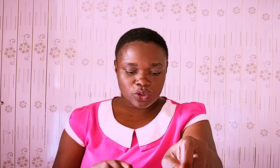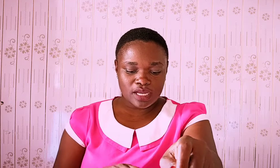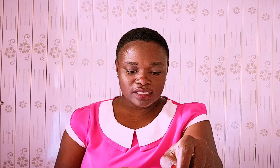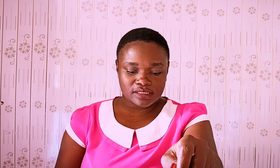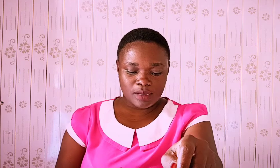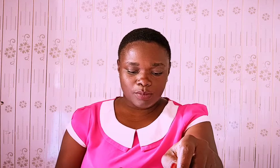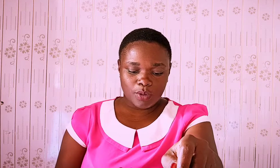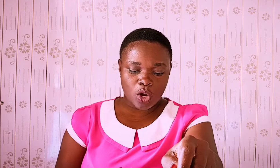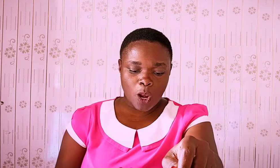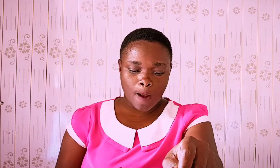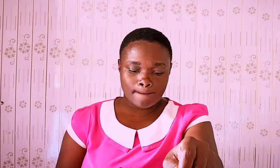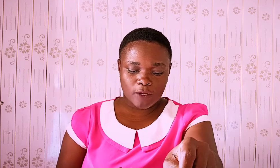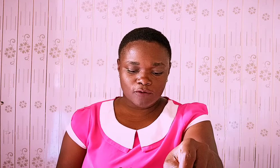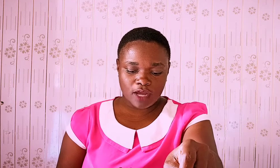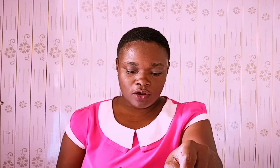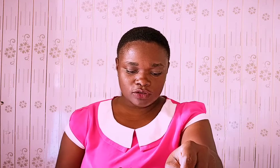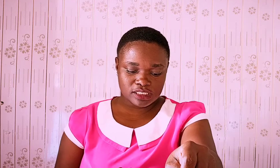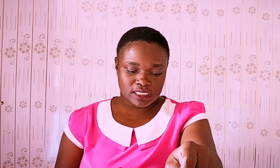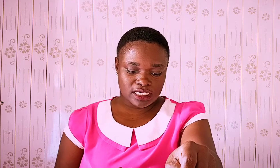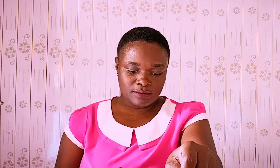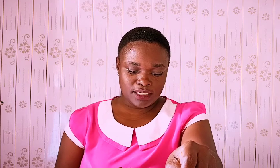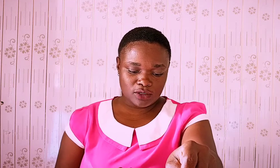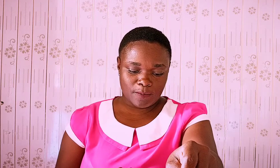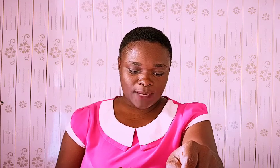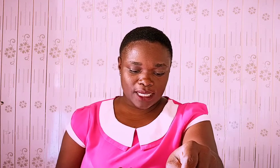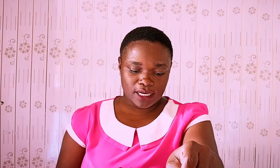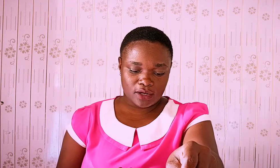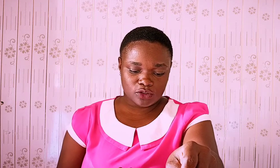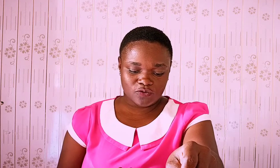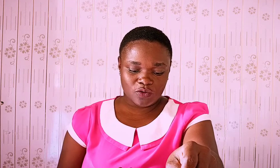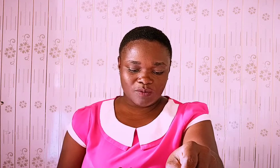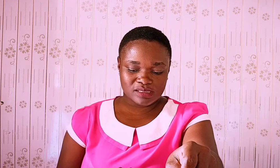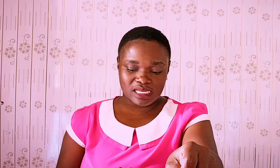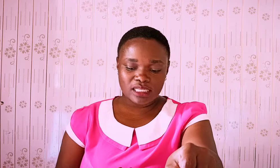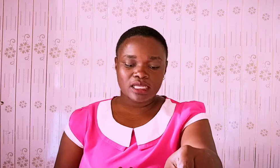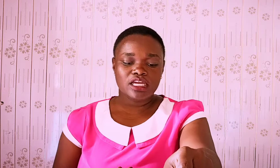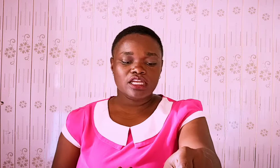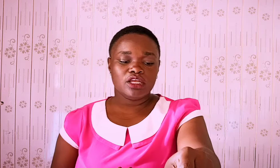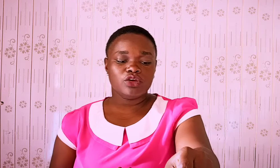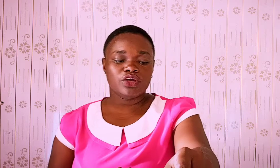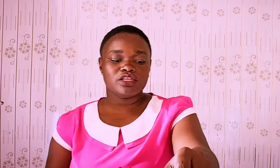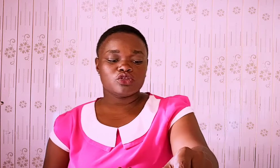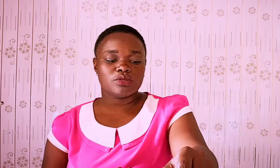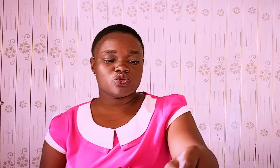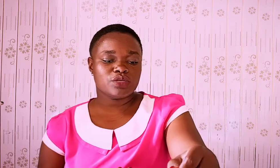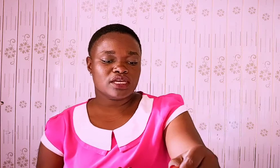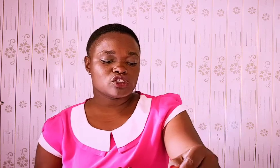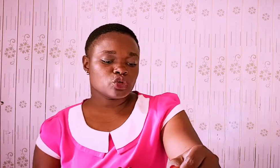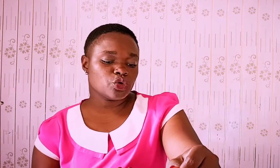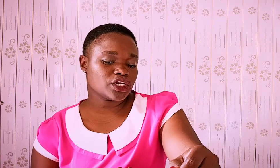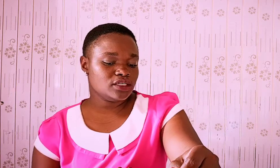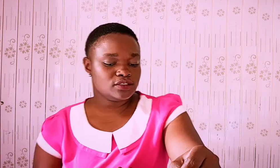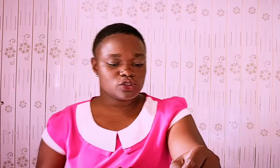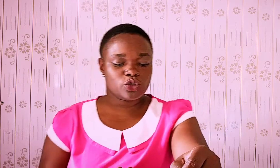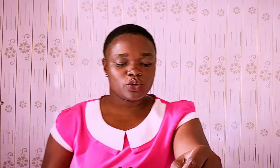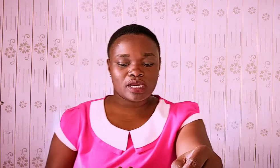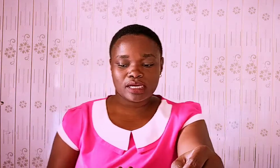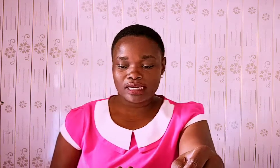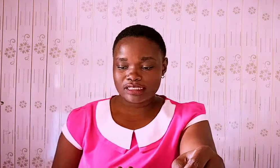an example of how certain element combine to form a sign ni hiyo yenye tumetumia sorry. So you can write.